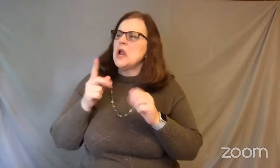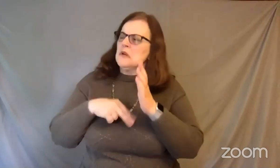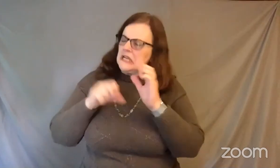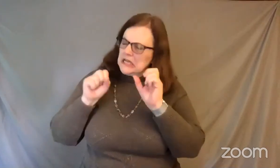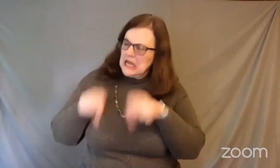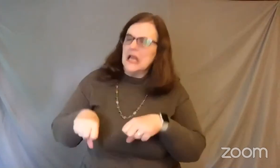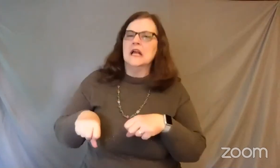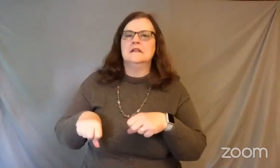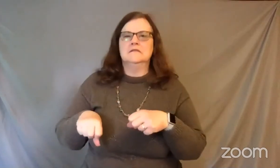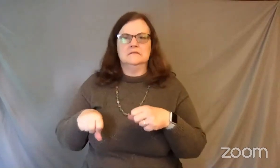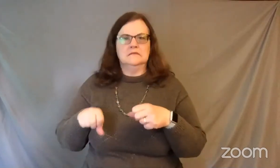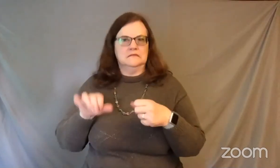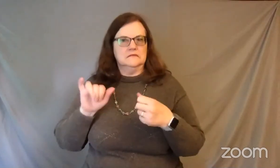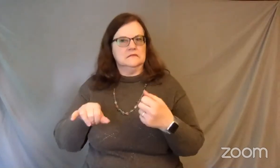The second one is doubling, and then